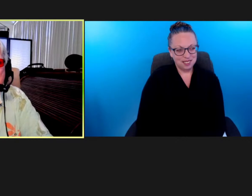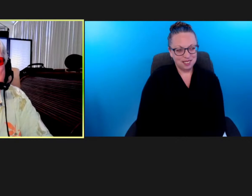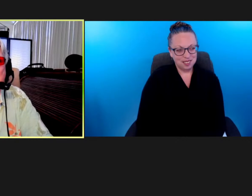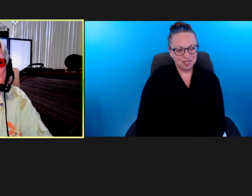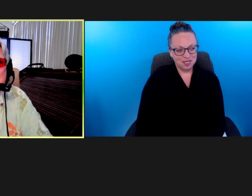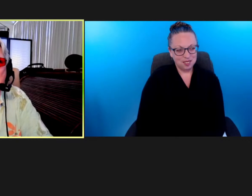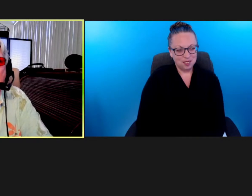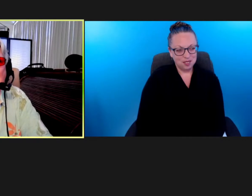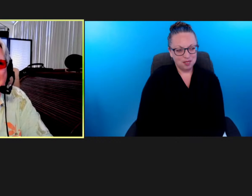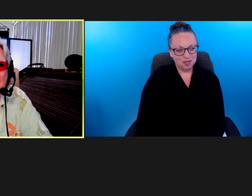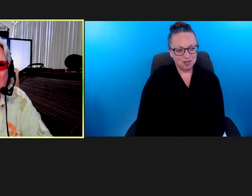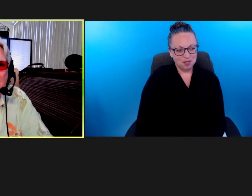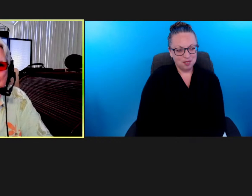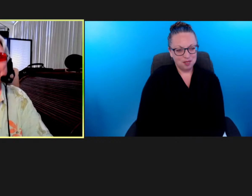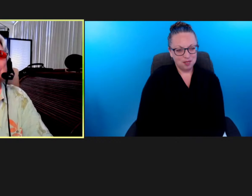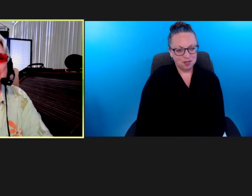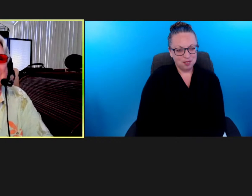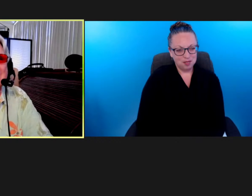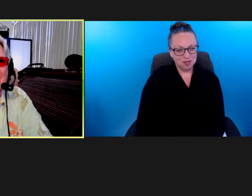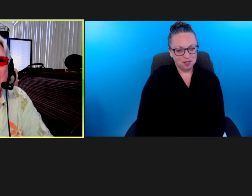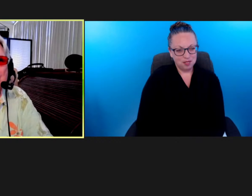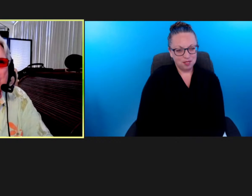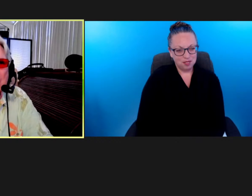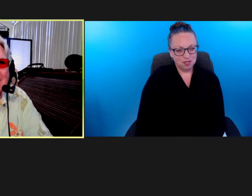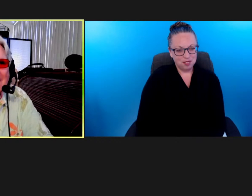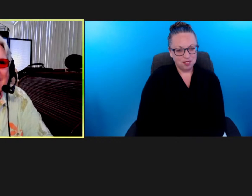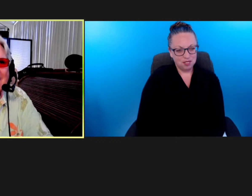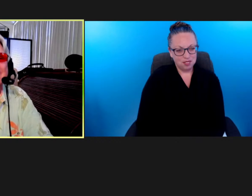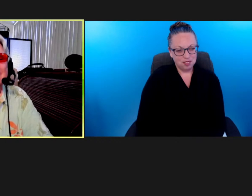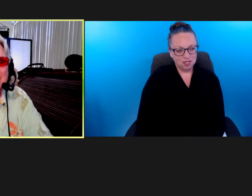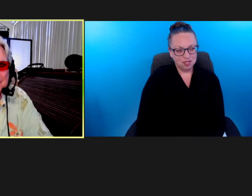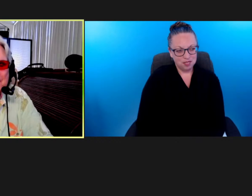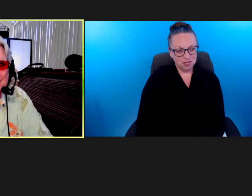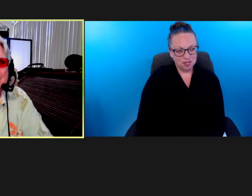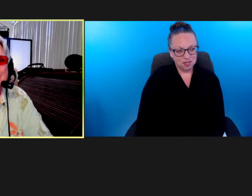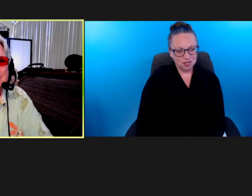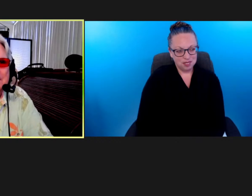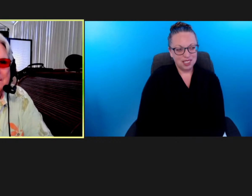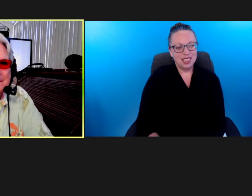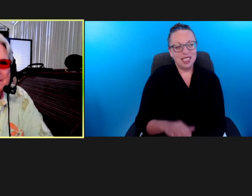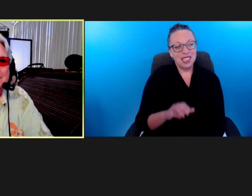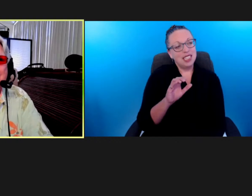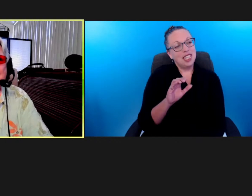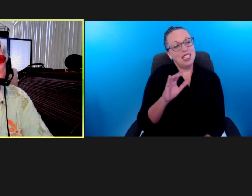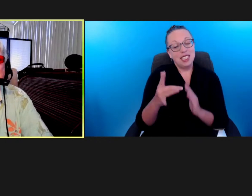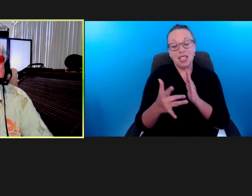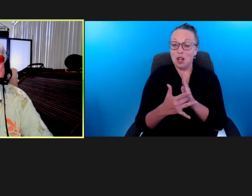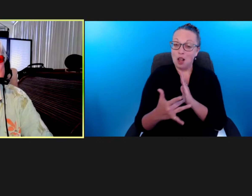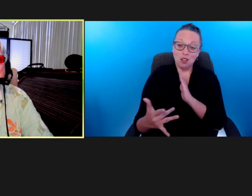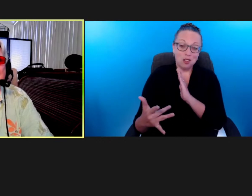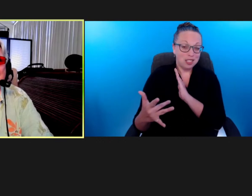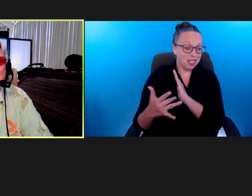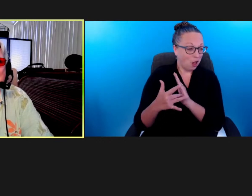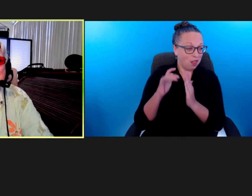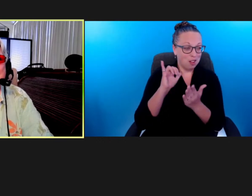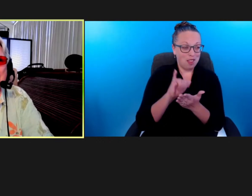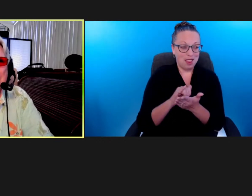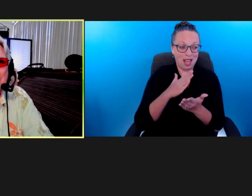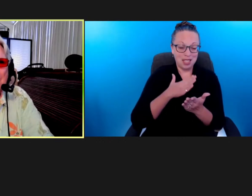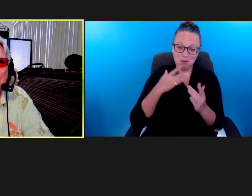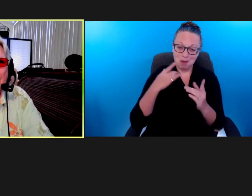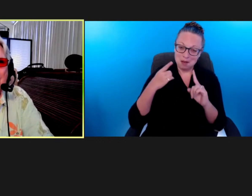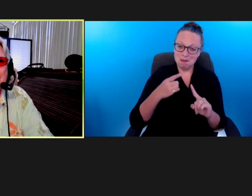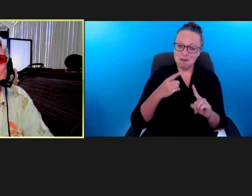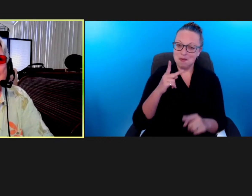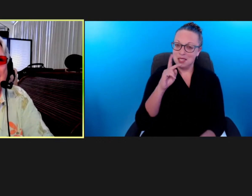it's my key to being free. AT magnifies computer screen for users with low vision.